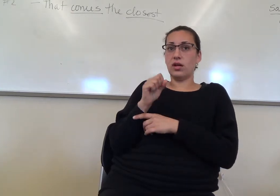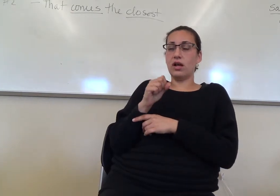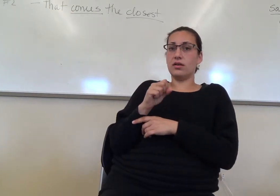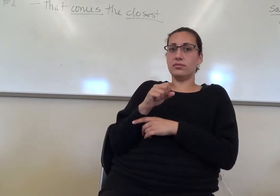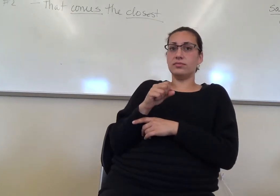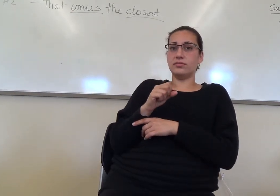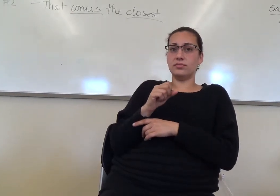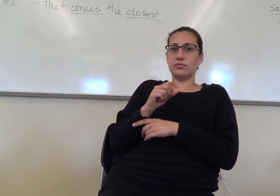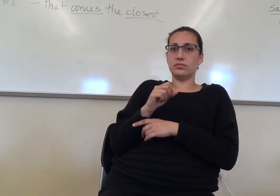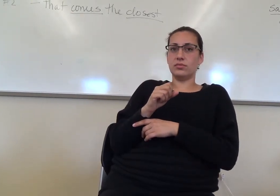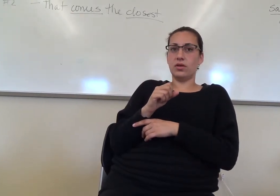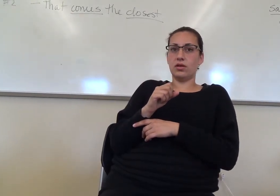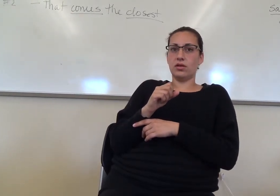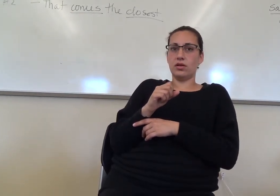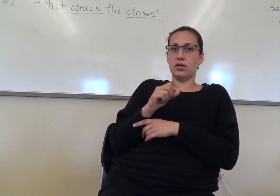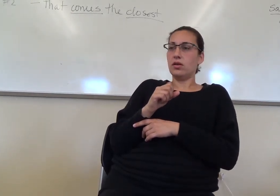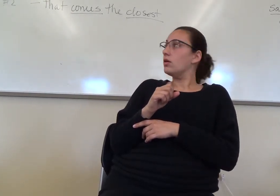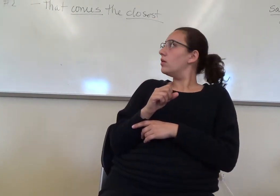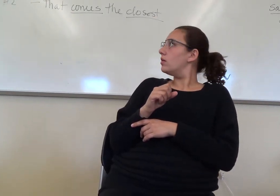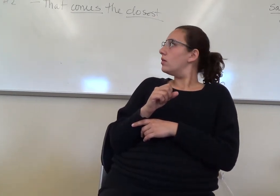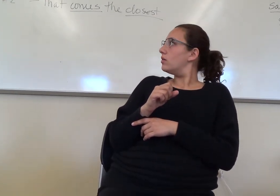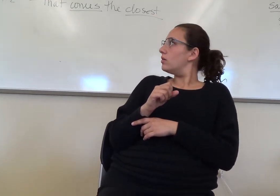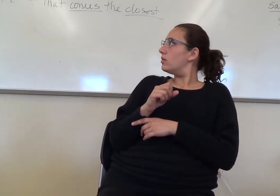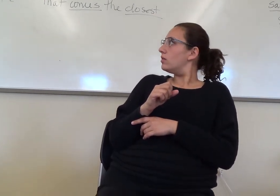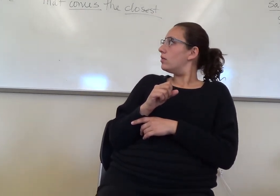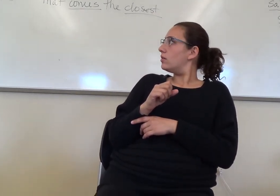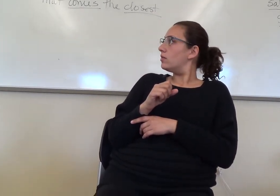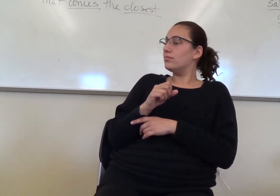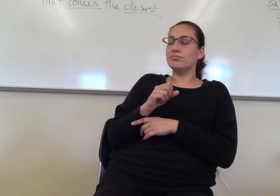Kenneth Starr. So this is Hill and Thomas.